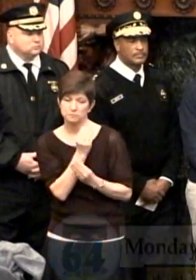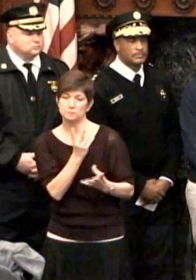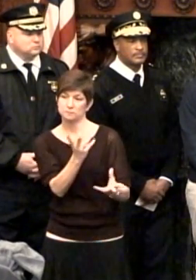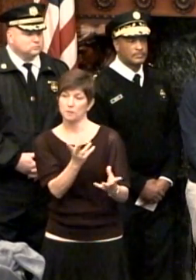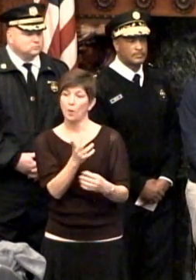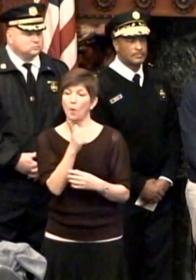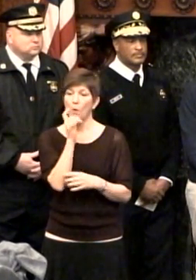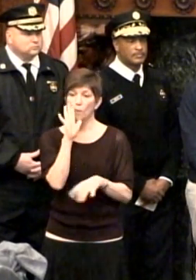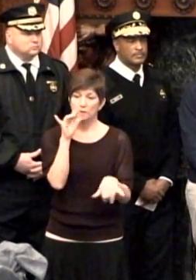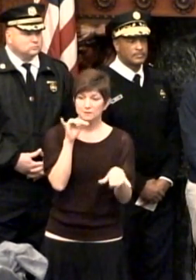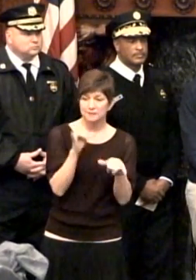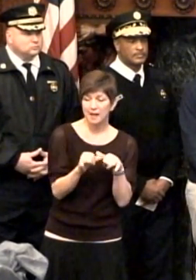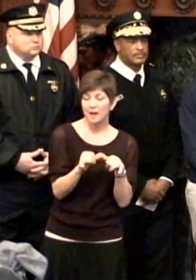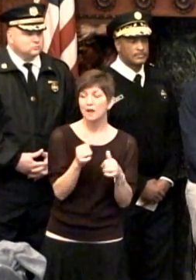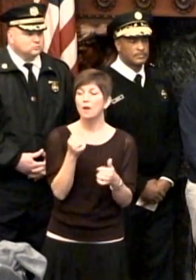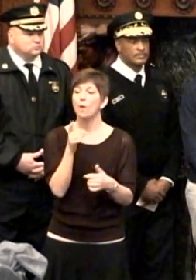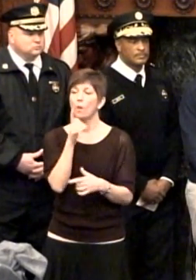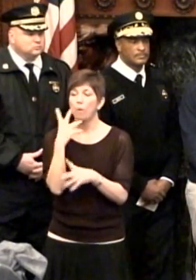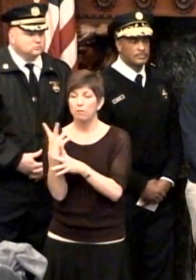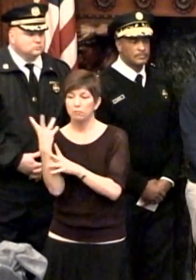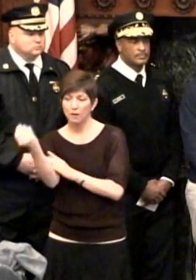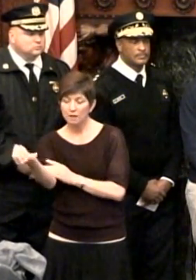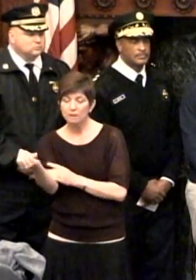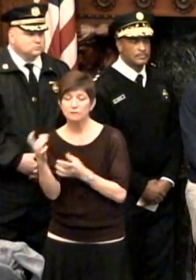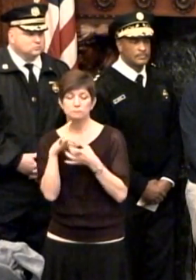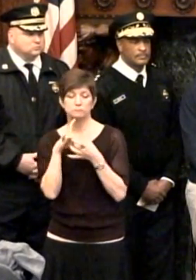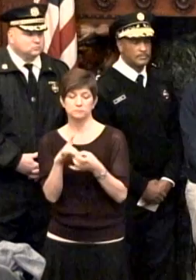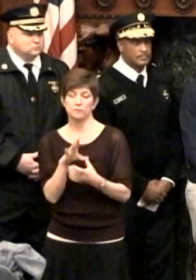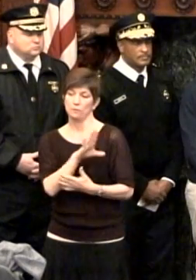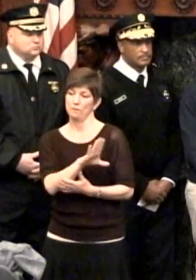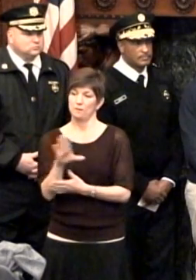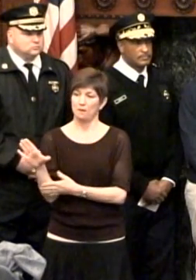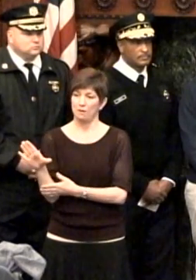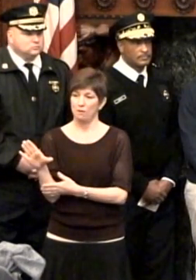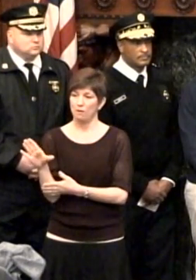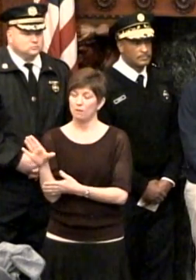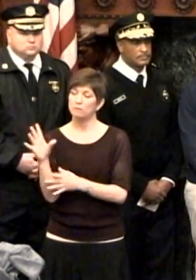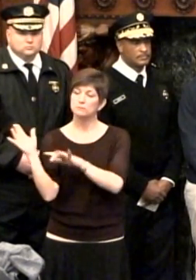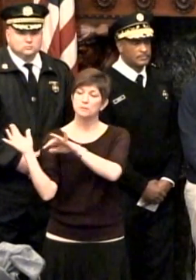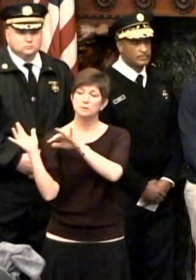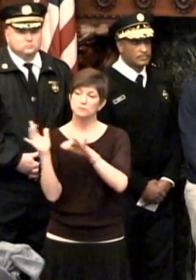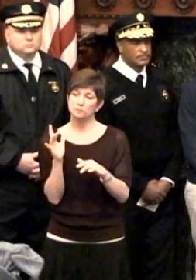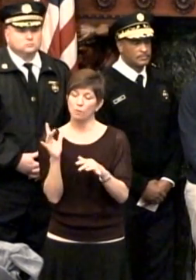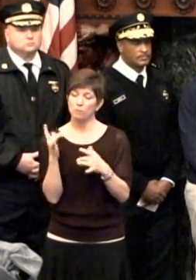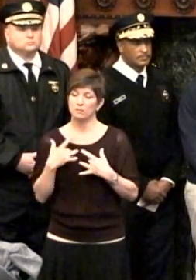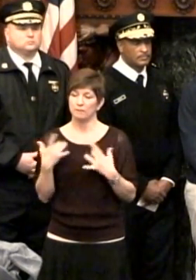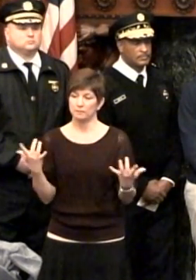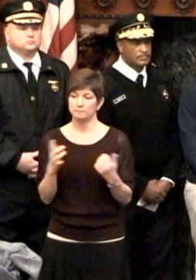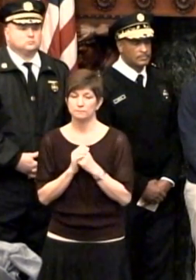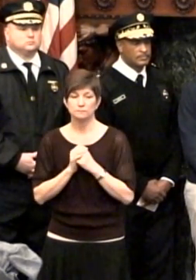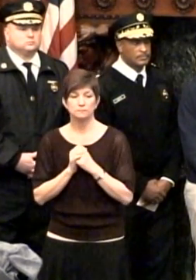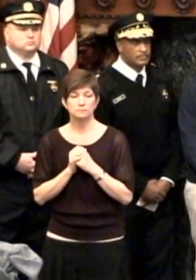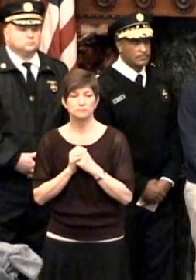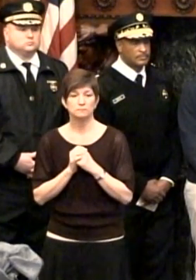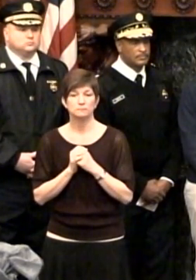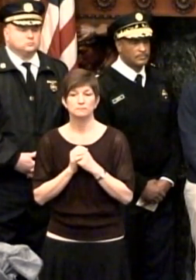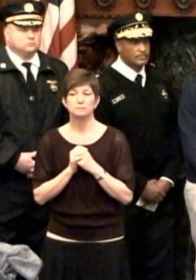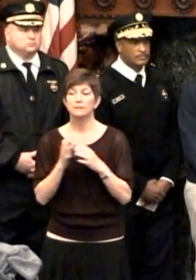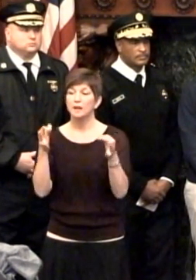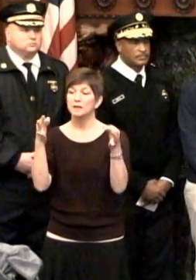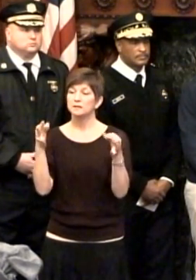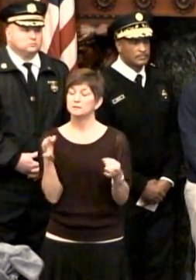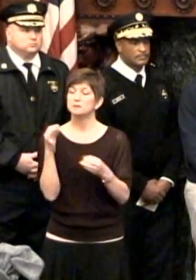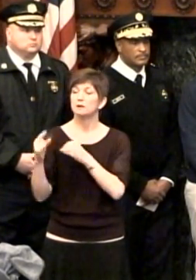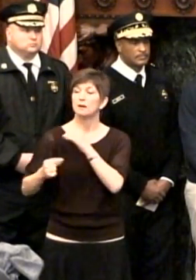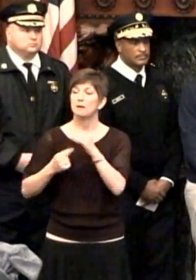who is in which category as it relates specifically to a storm-related event. A decision with